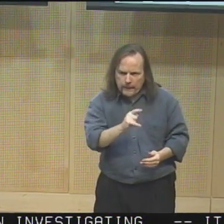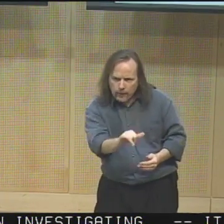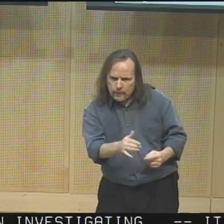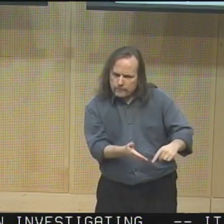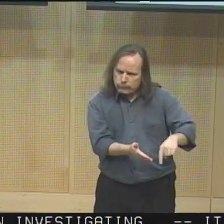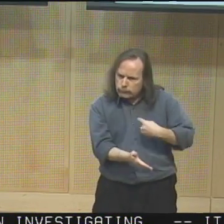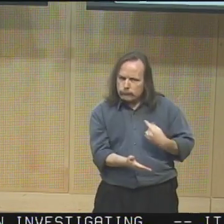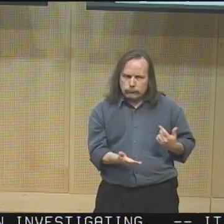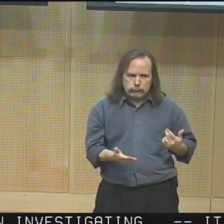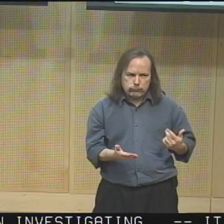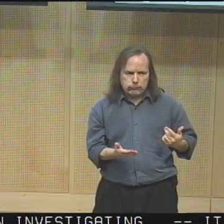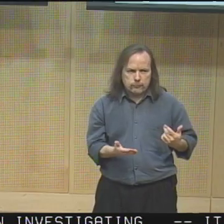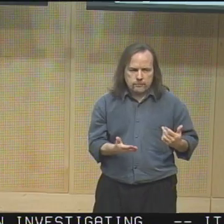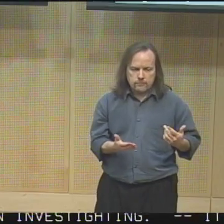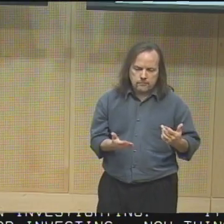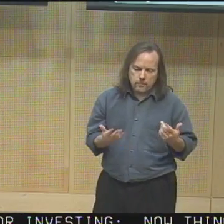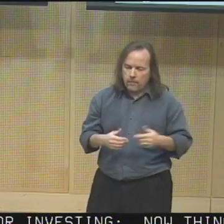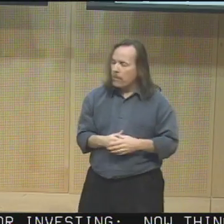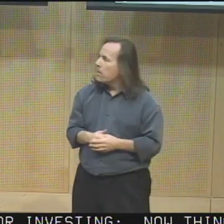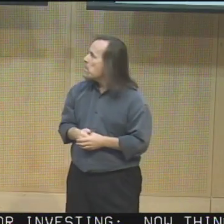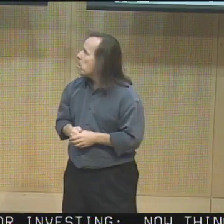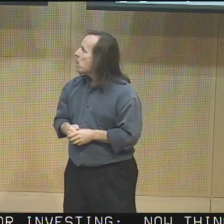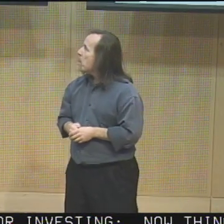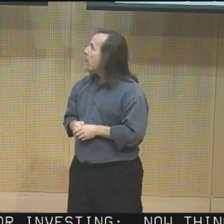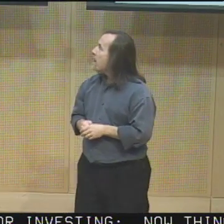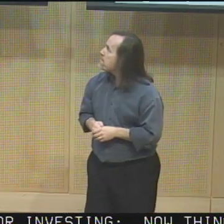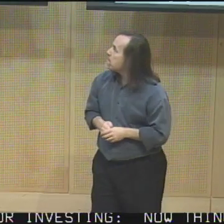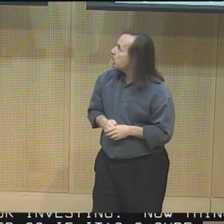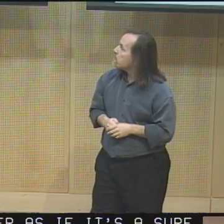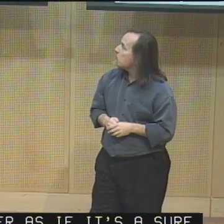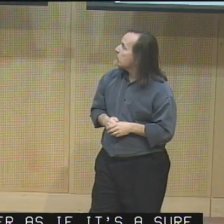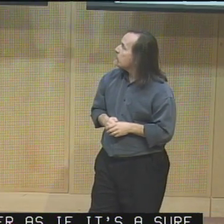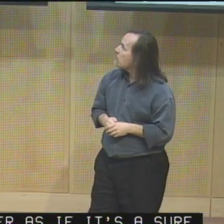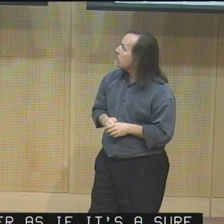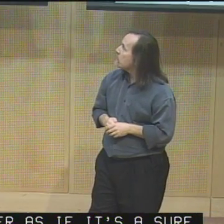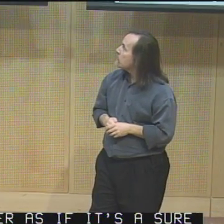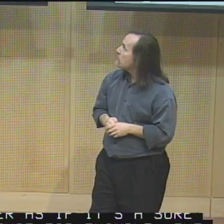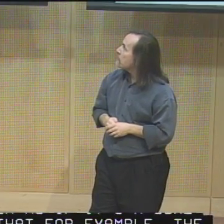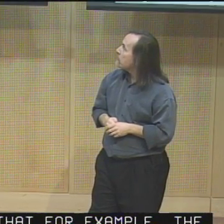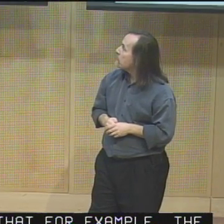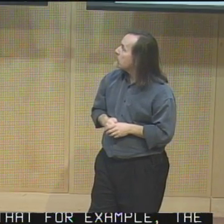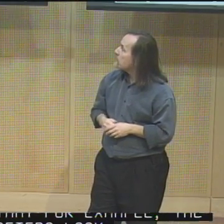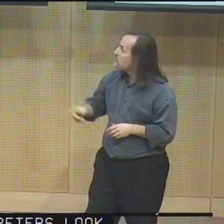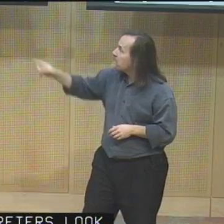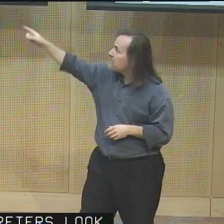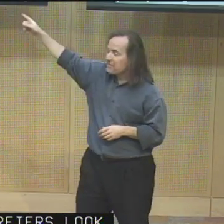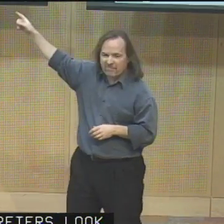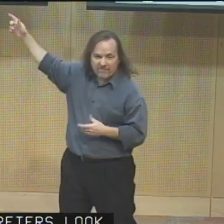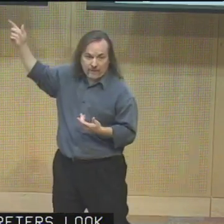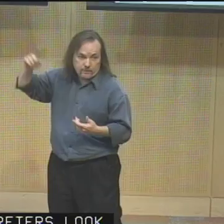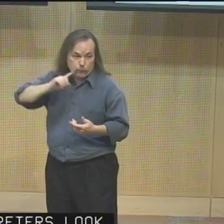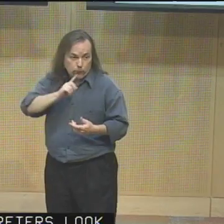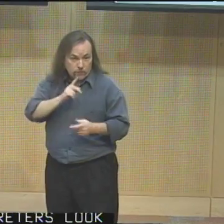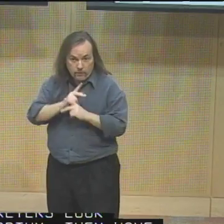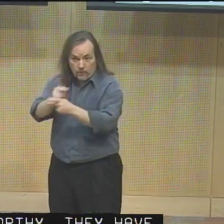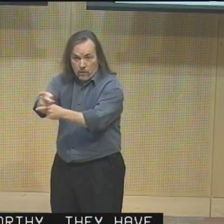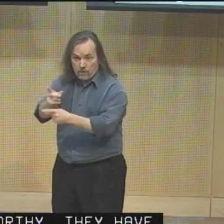have integrity, and they will pay me back. But again, there's no guarantee. It may have a low risk, but there's no